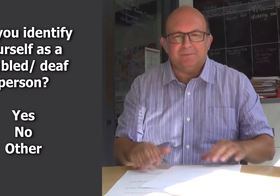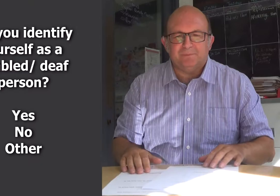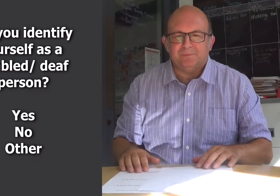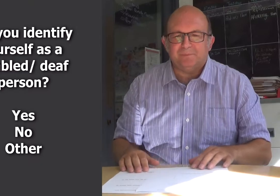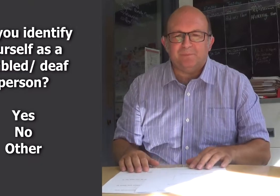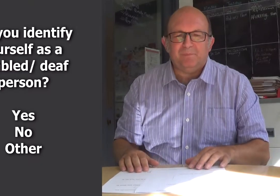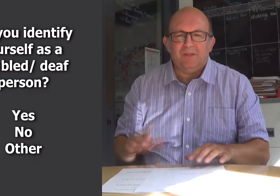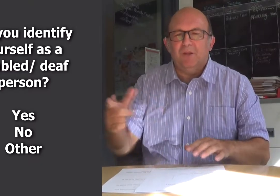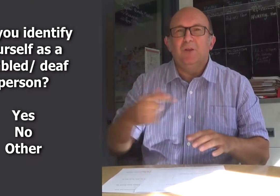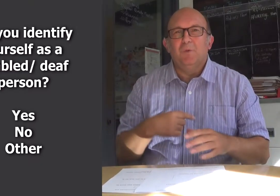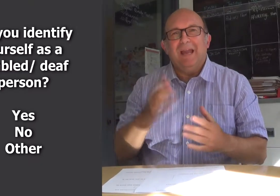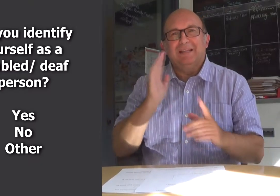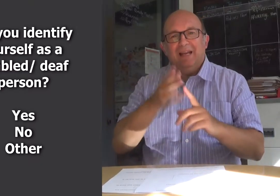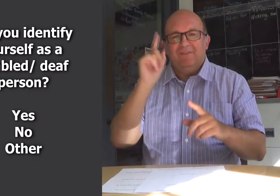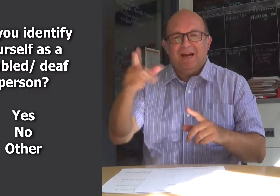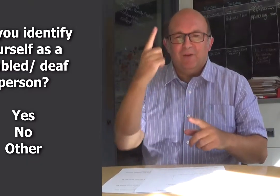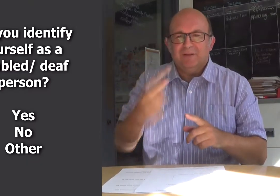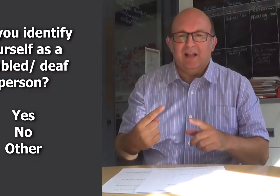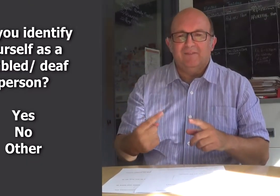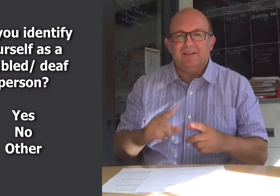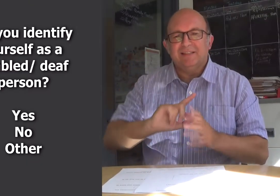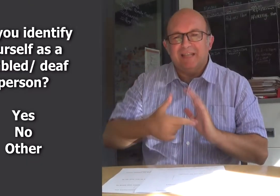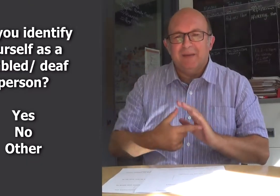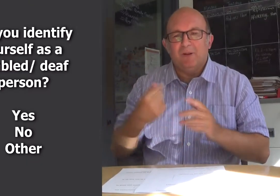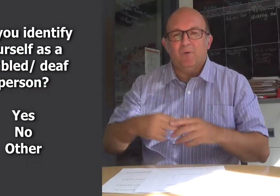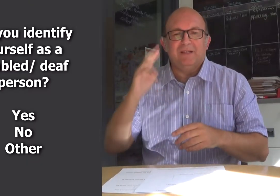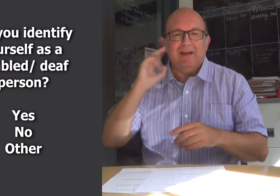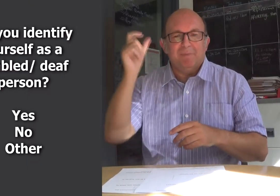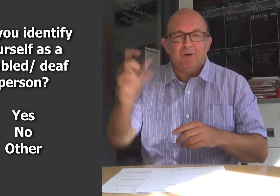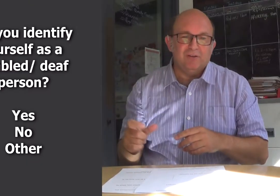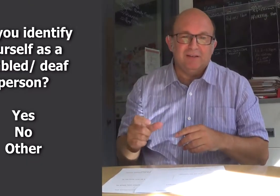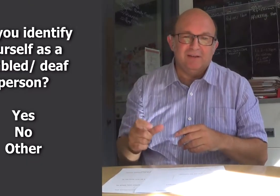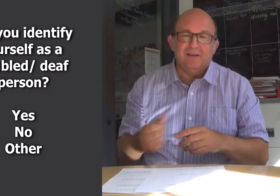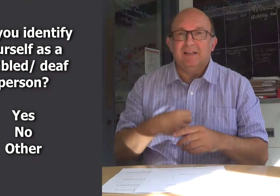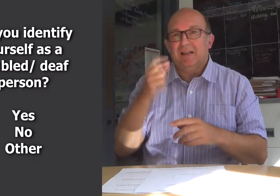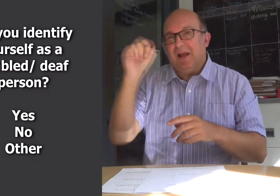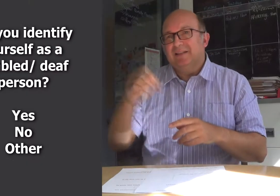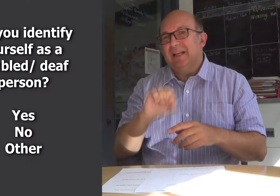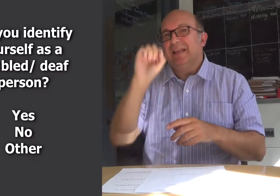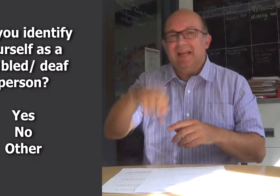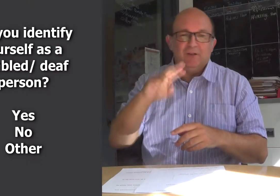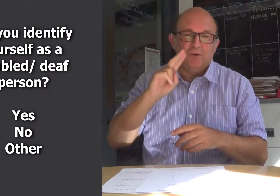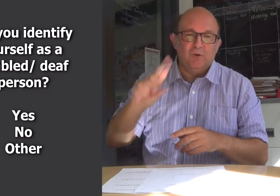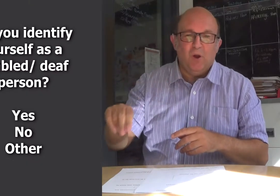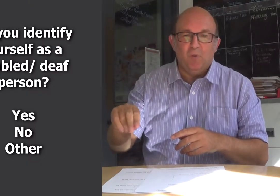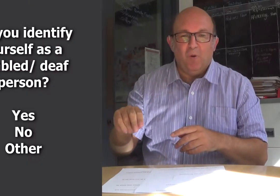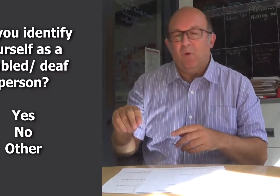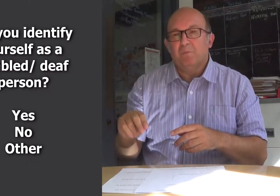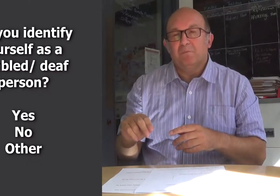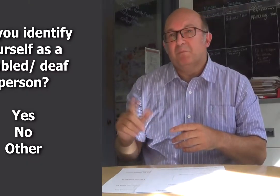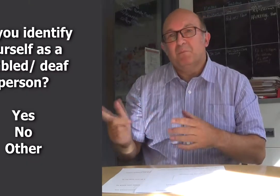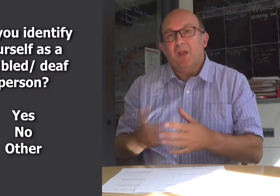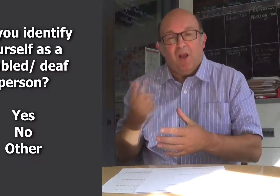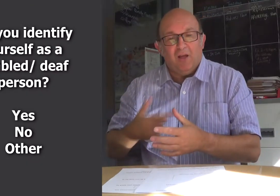And do you identify yourself as a disabled or a deaf person? And yes, no,